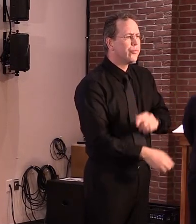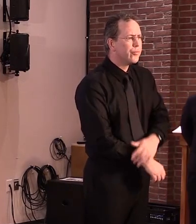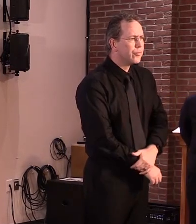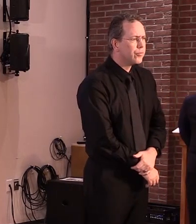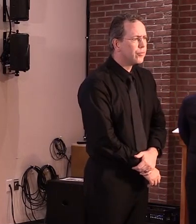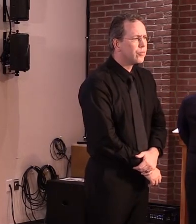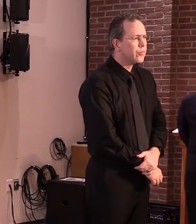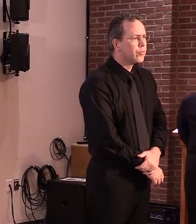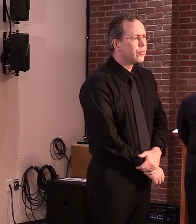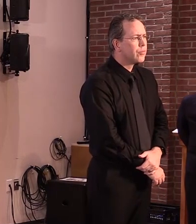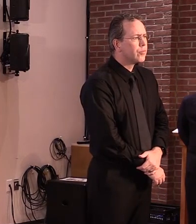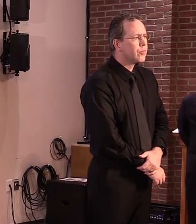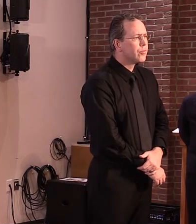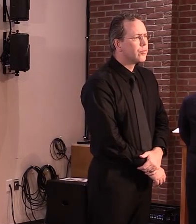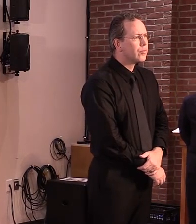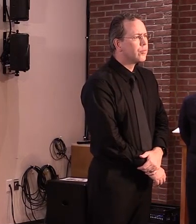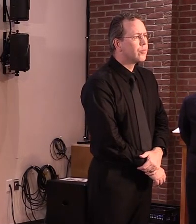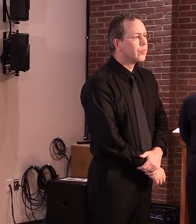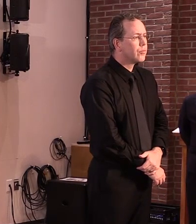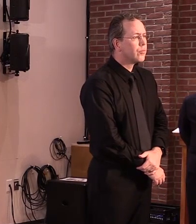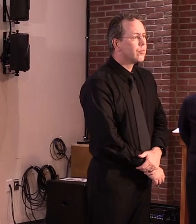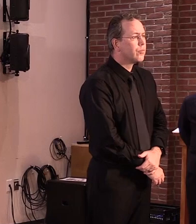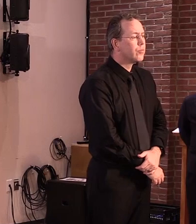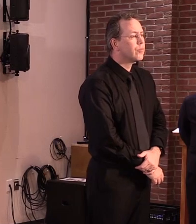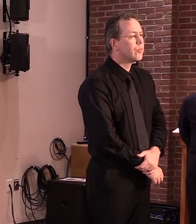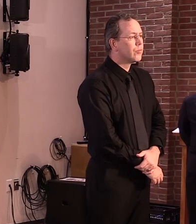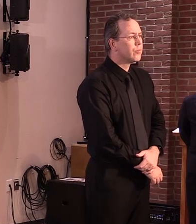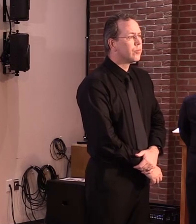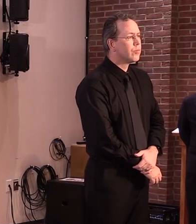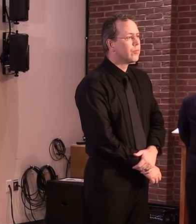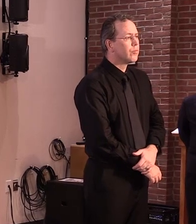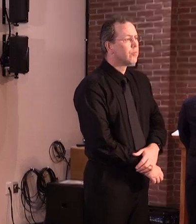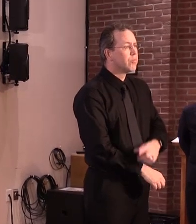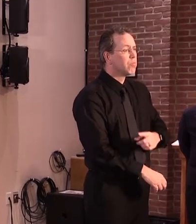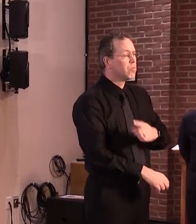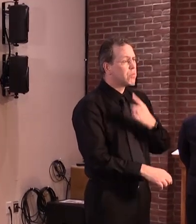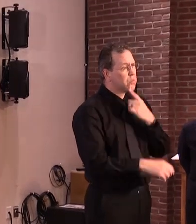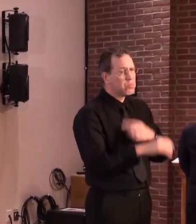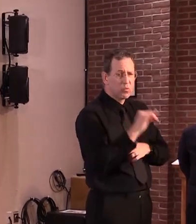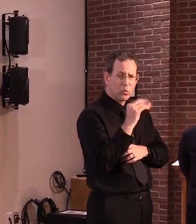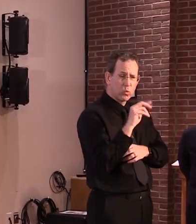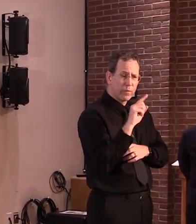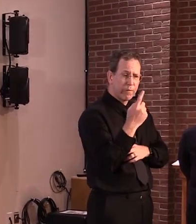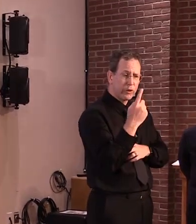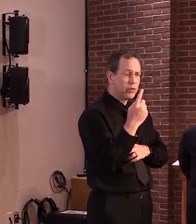resume. What do you exactly expect to see by June 1st?